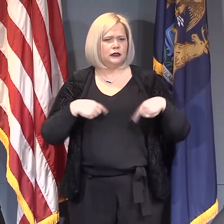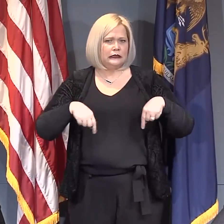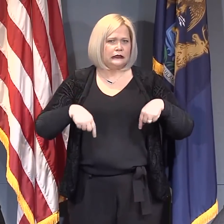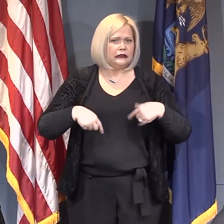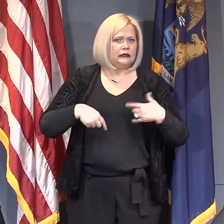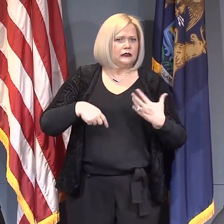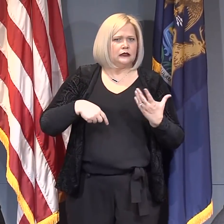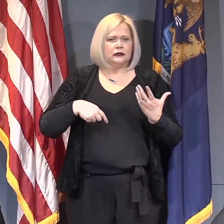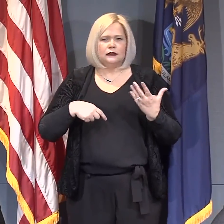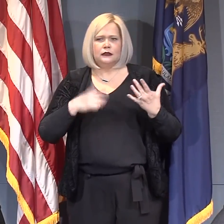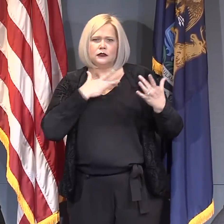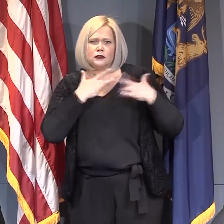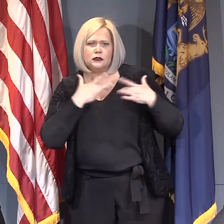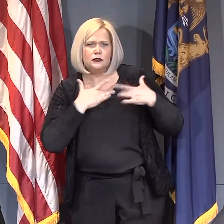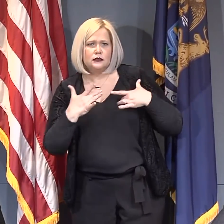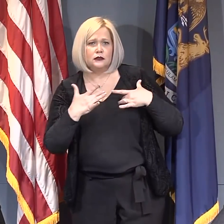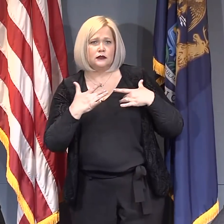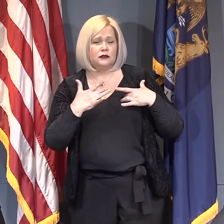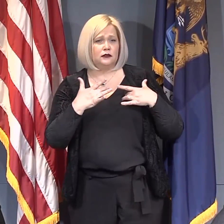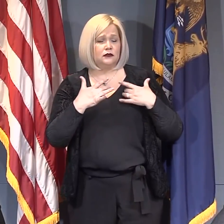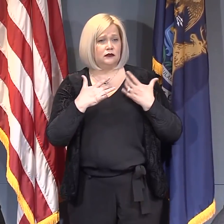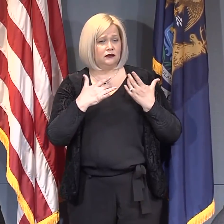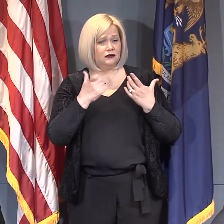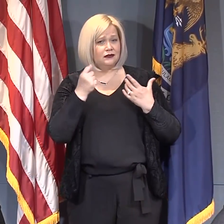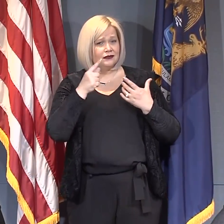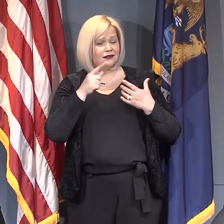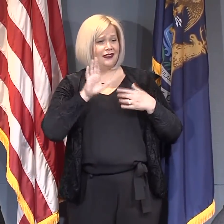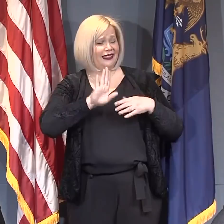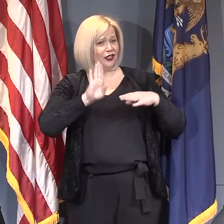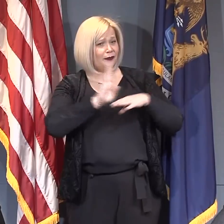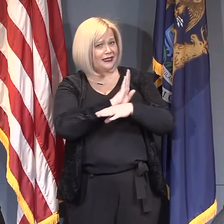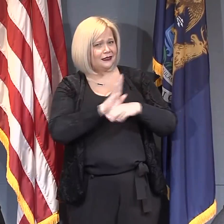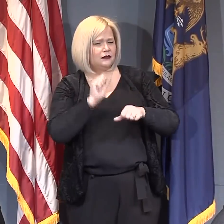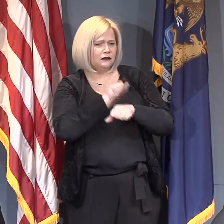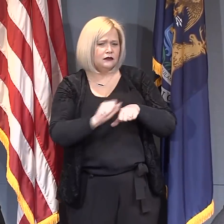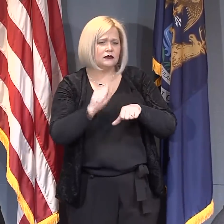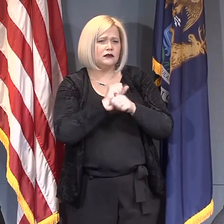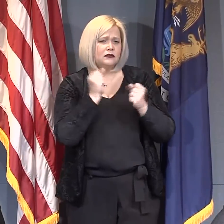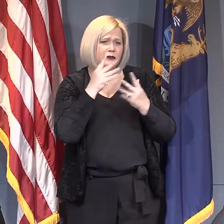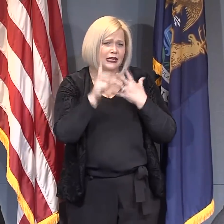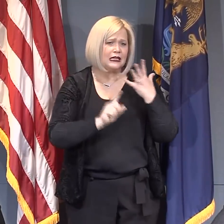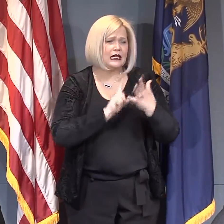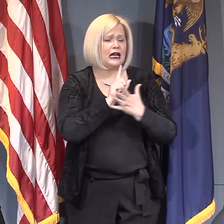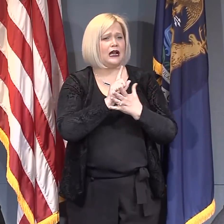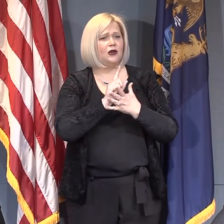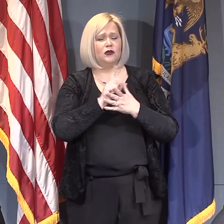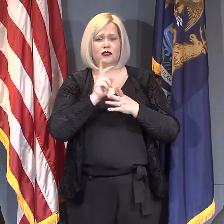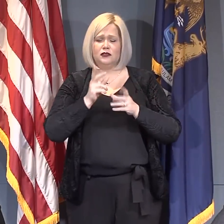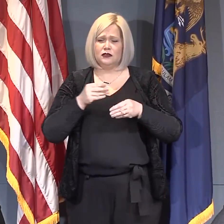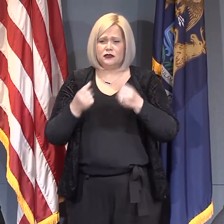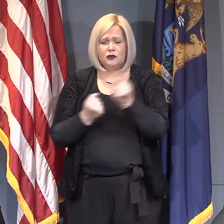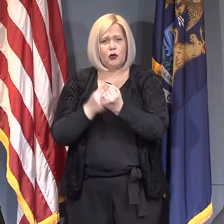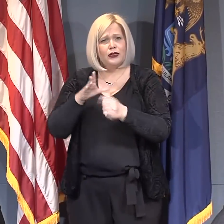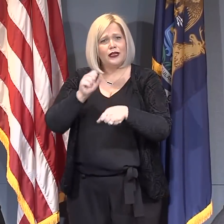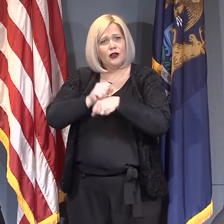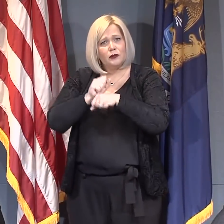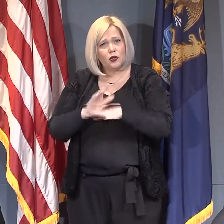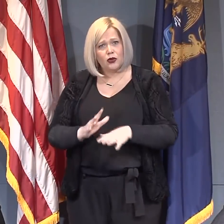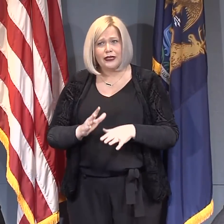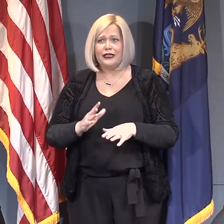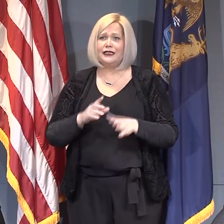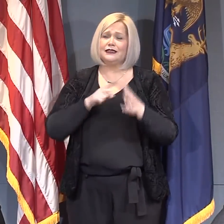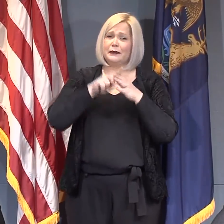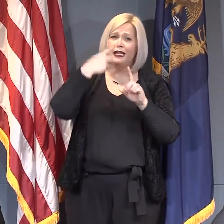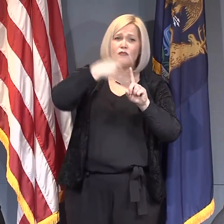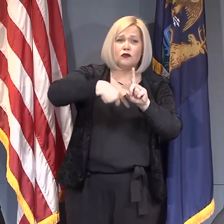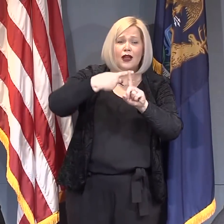about the business that they built. It took a lifetime to build, and the employees who are counting on them. People are worried about making the rent payment because they are out